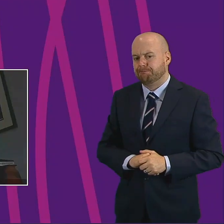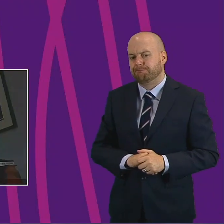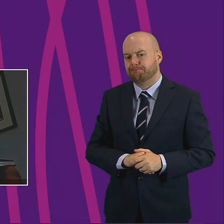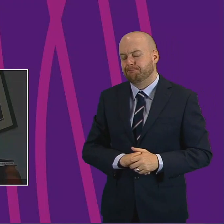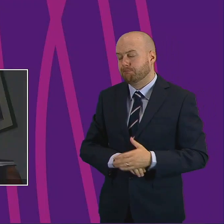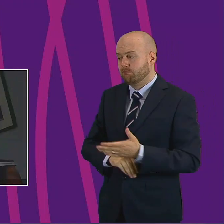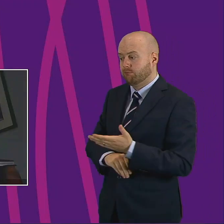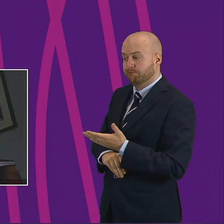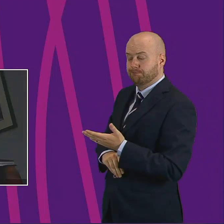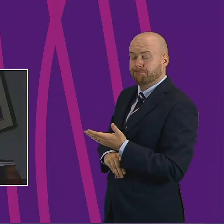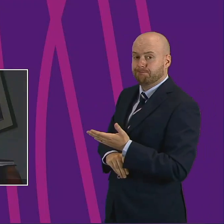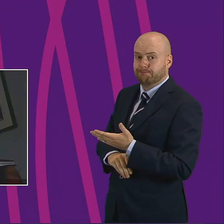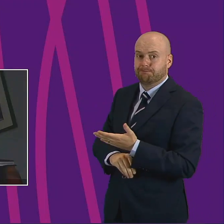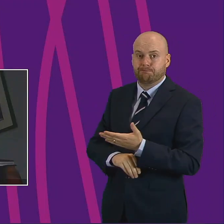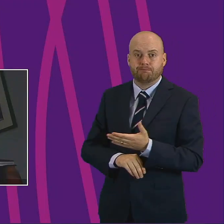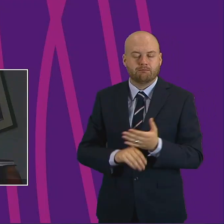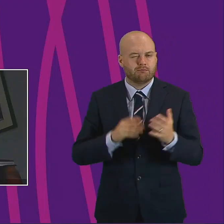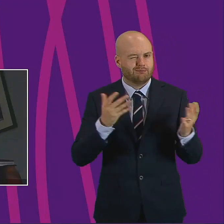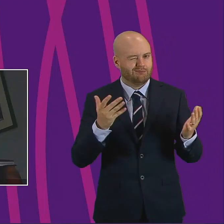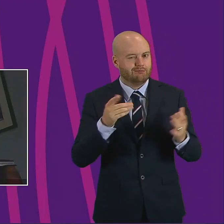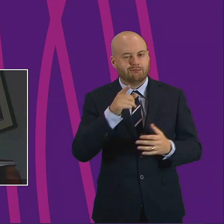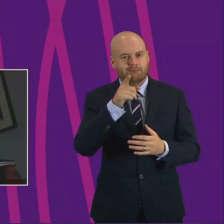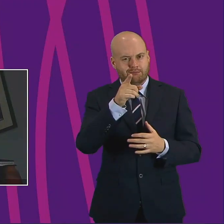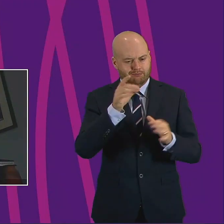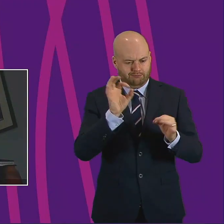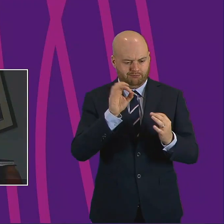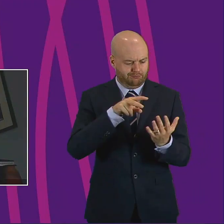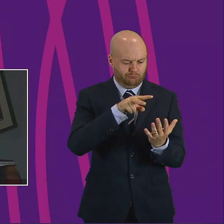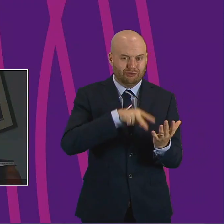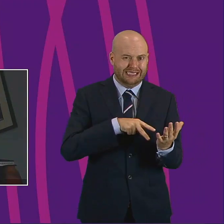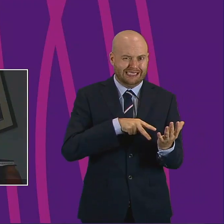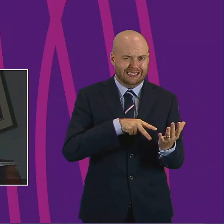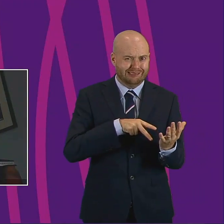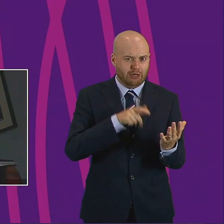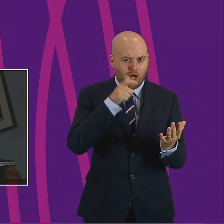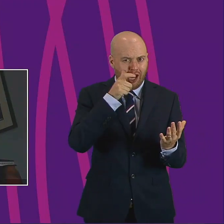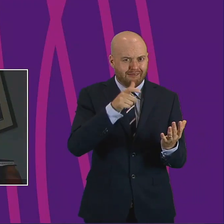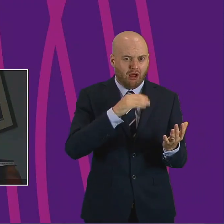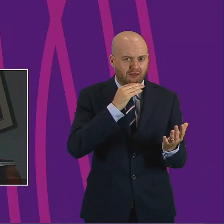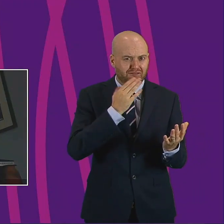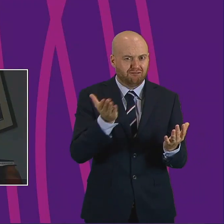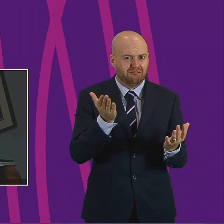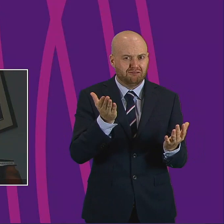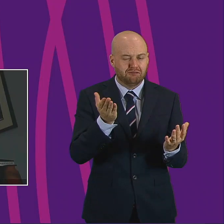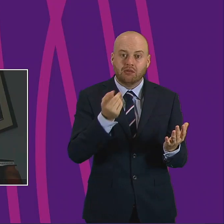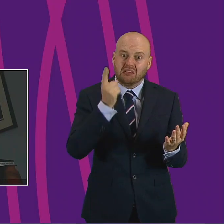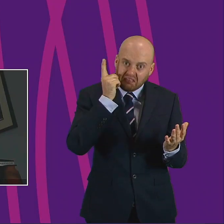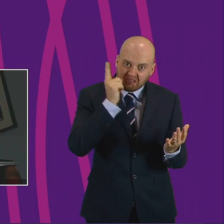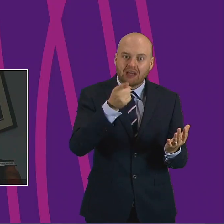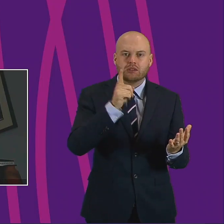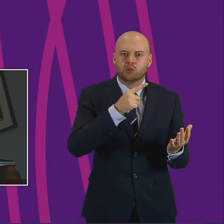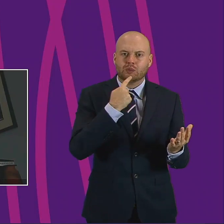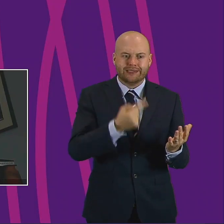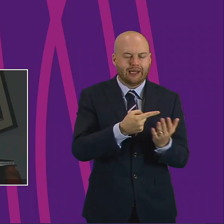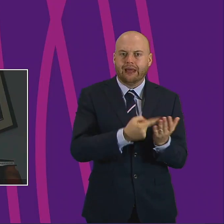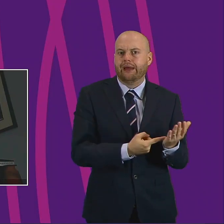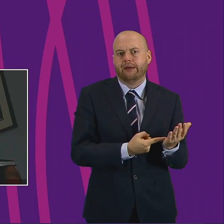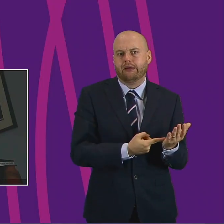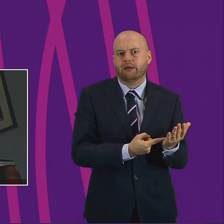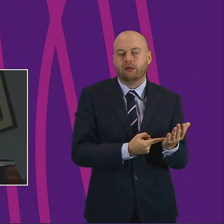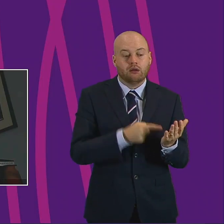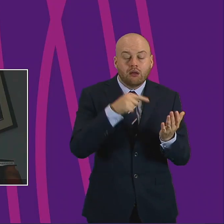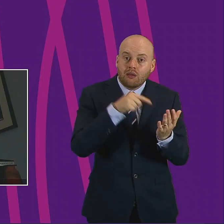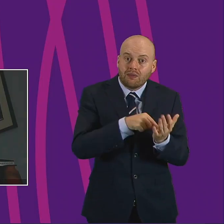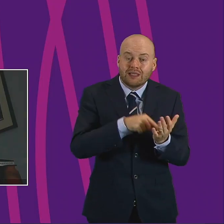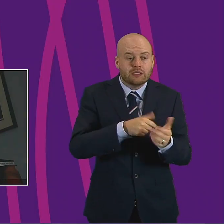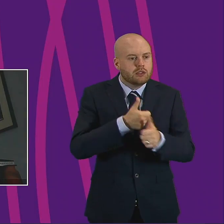Well, Mr Gray has obviously not been reading carefully enough, because that is precisely what the strategic framework does. It underpins